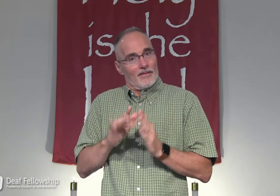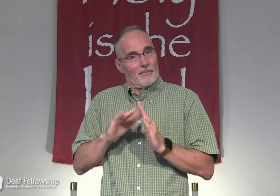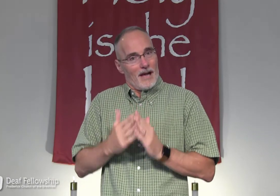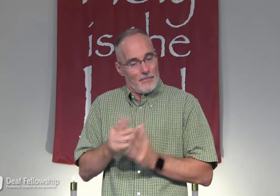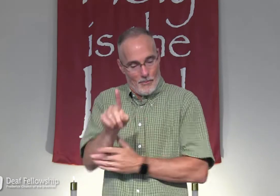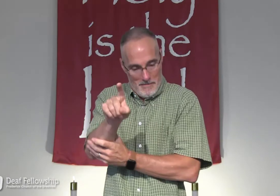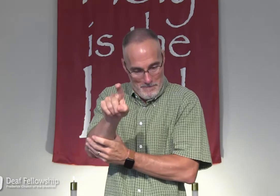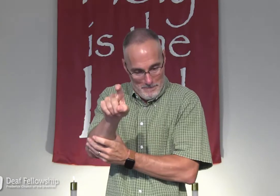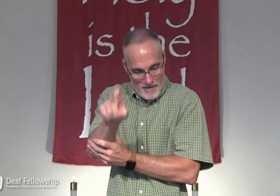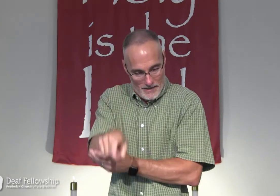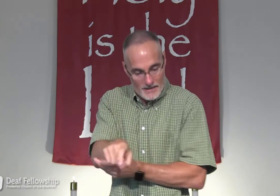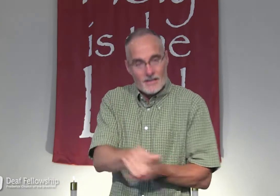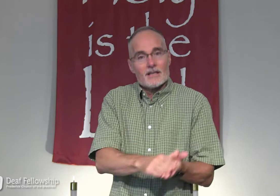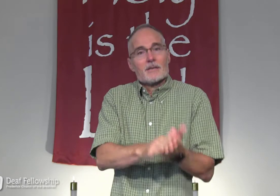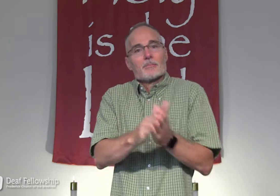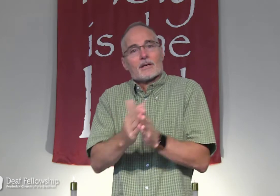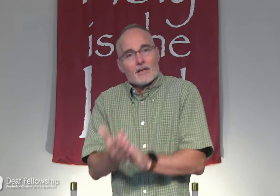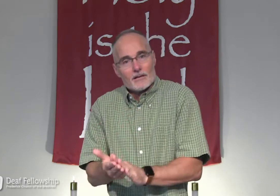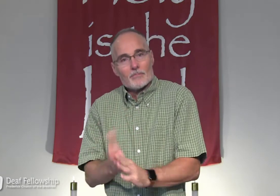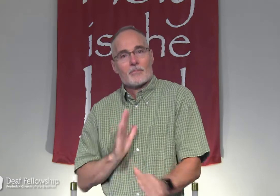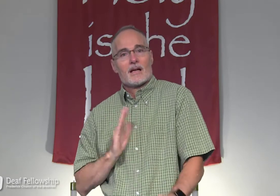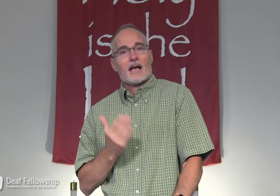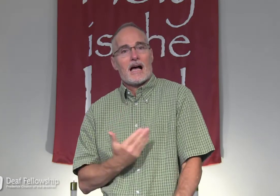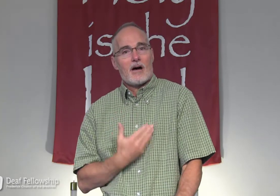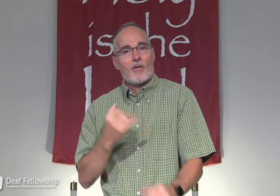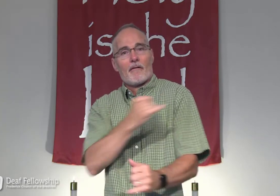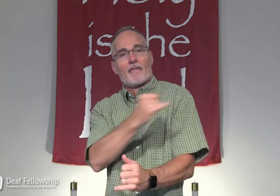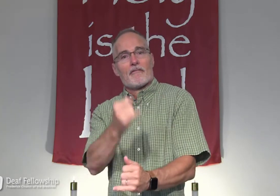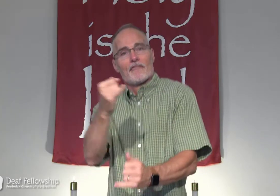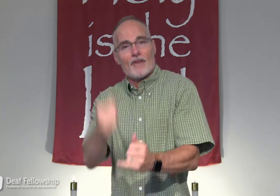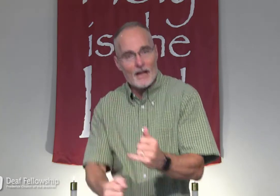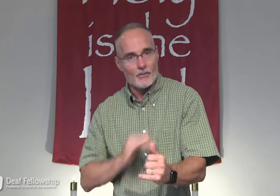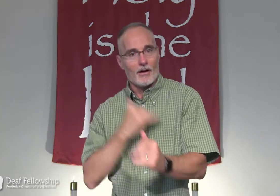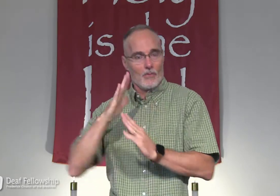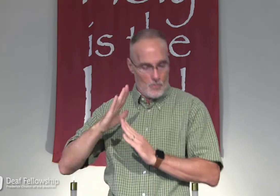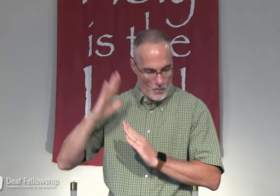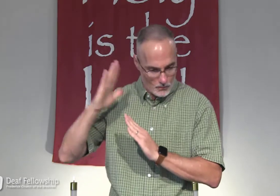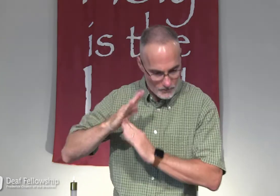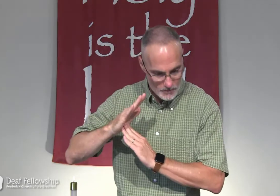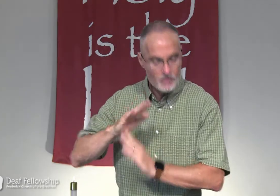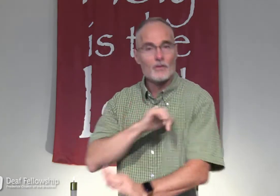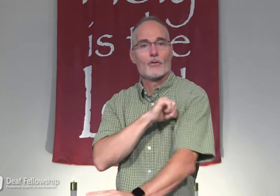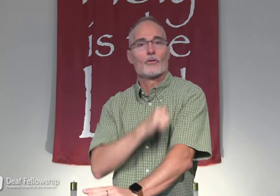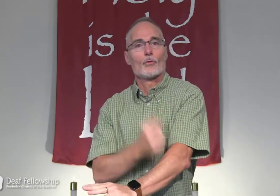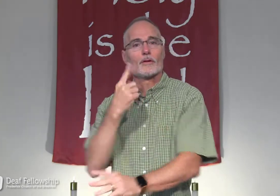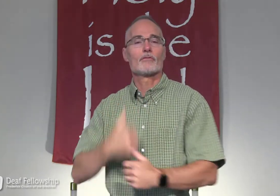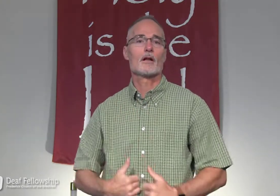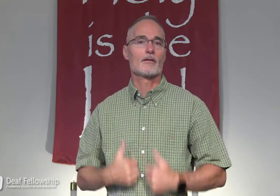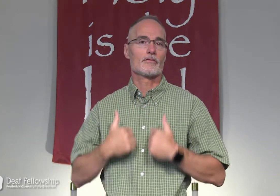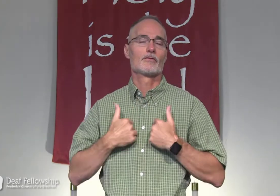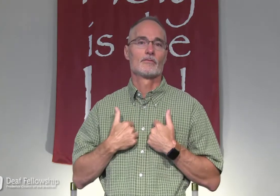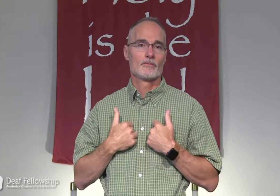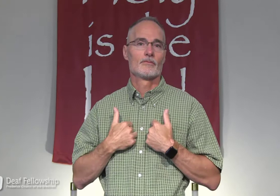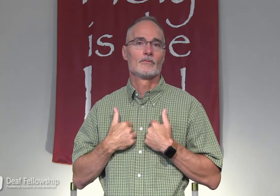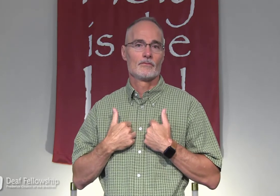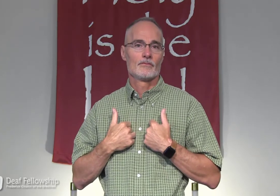The second way that we avoid drifting is that the Bible must be our final and